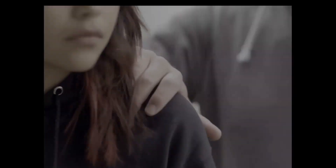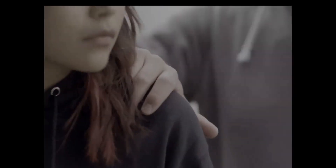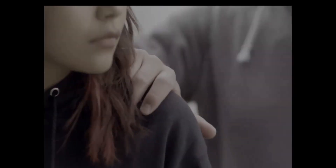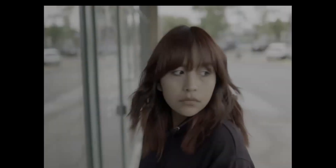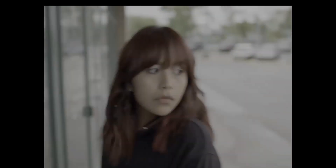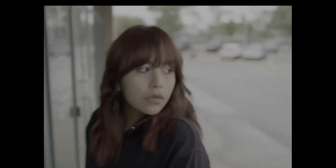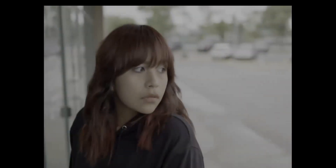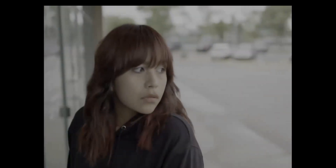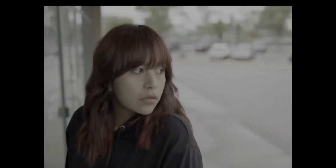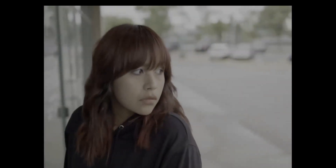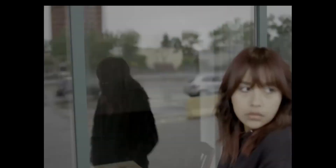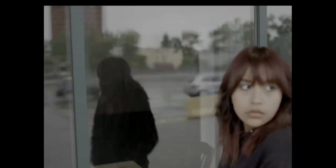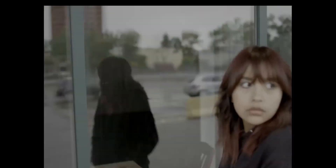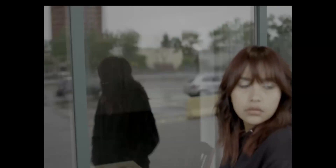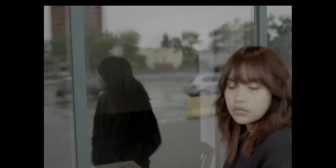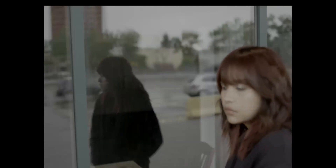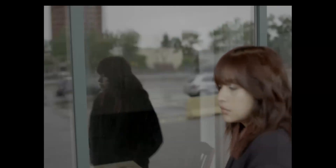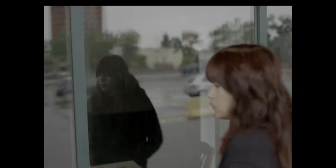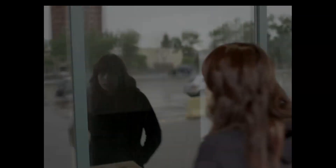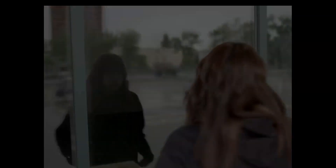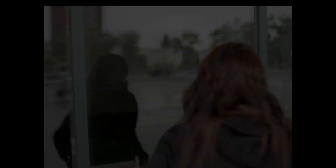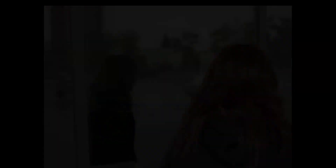me go missing all the time.